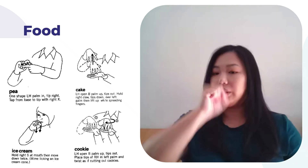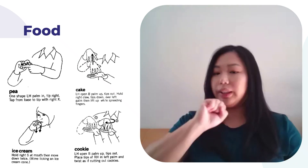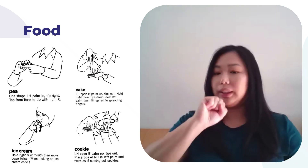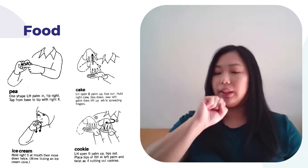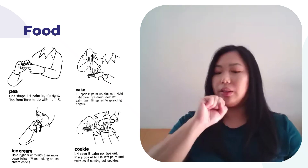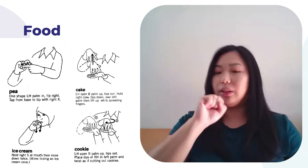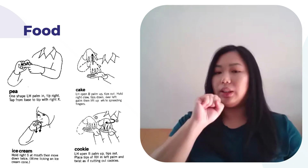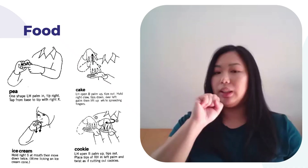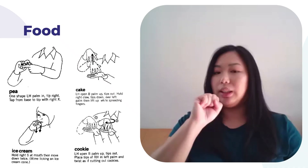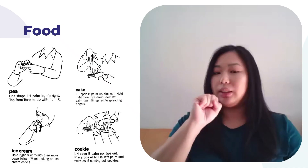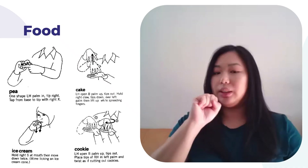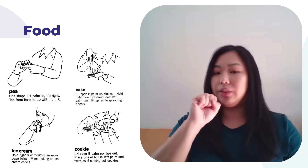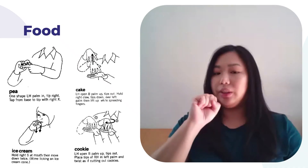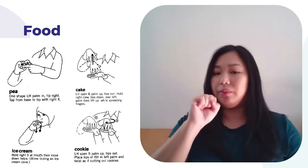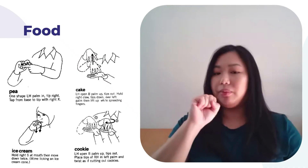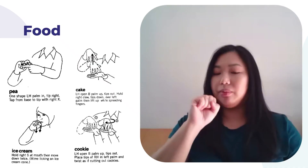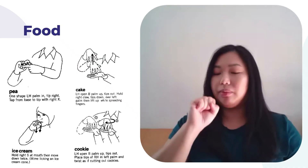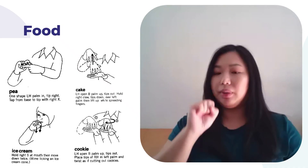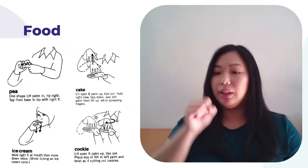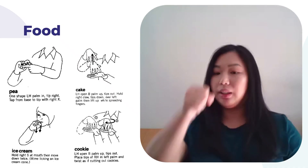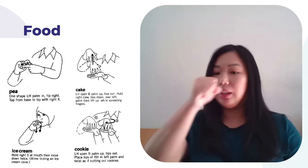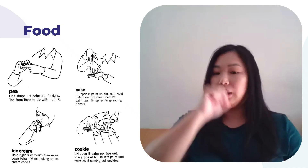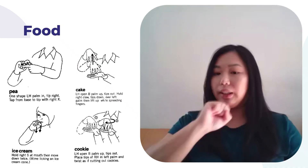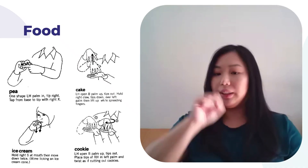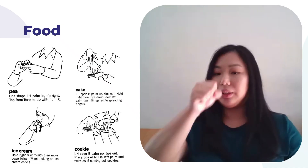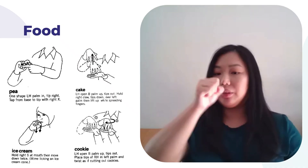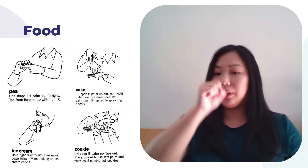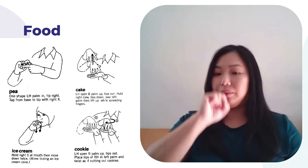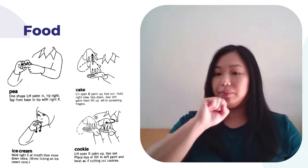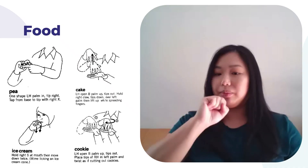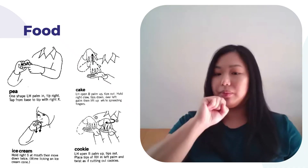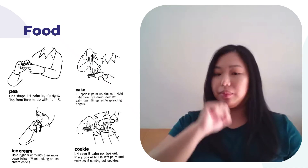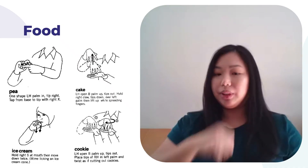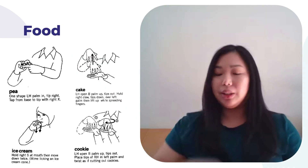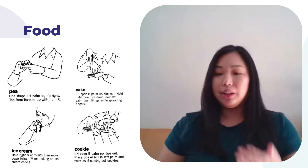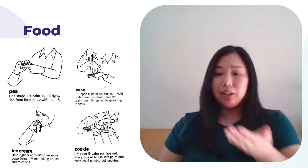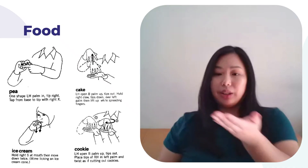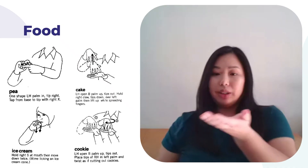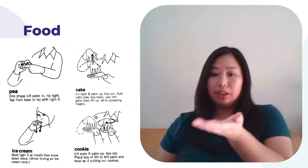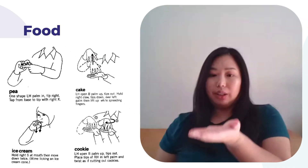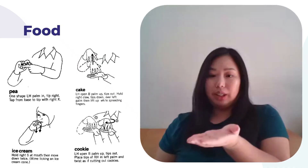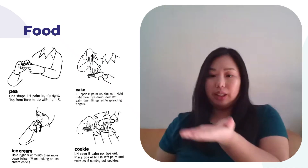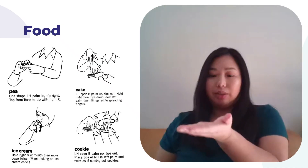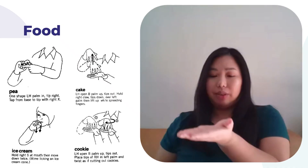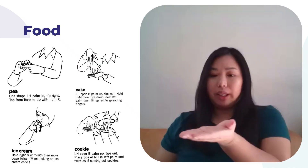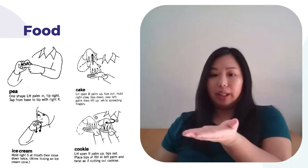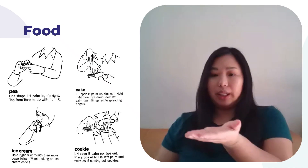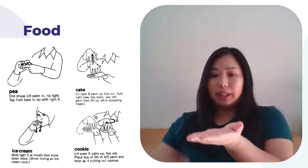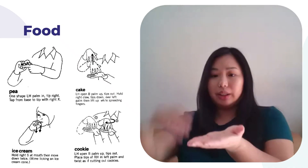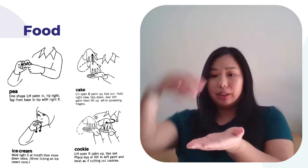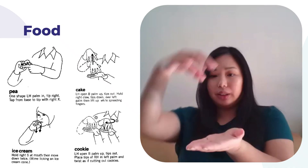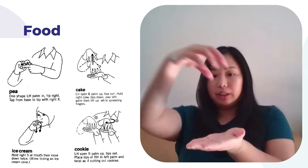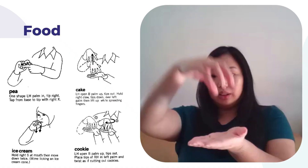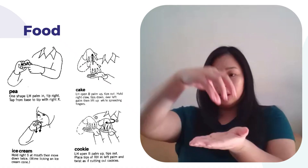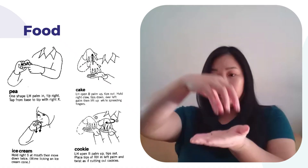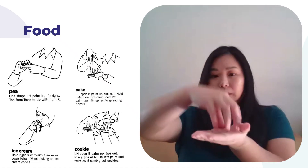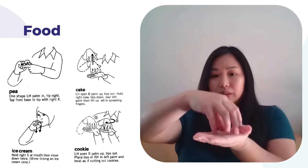down twice like you're licking ice cream. Ice cream. Cookie, flat